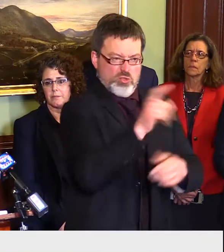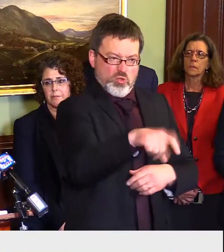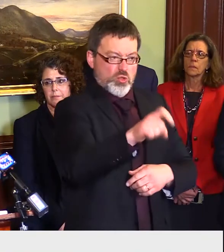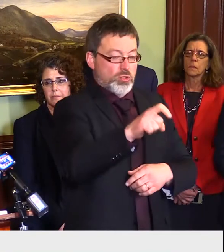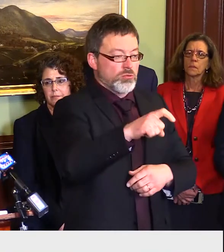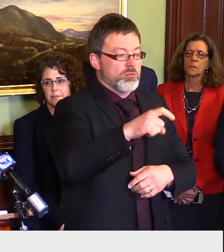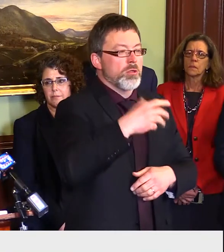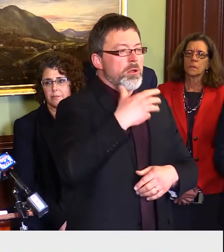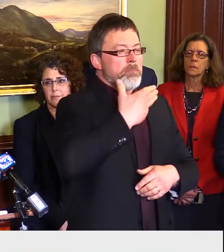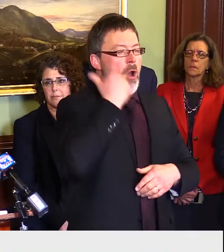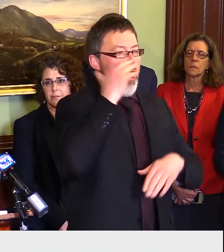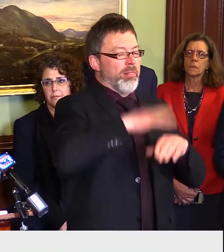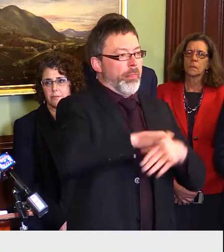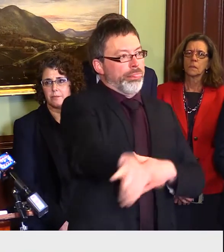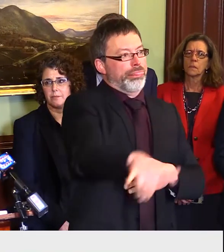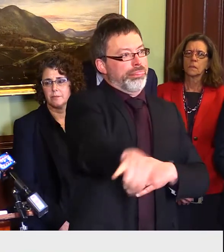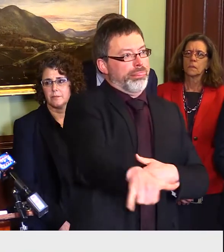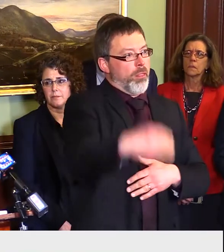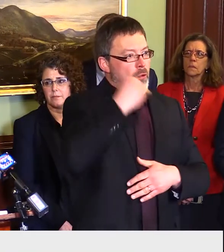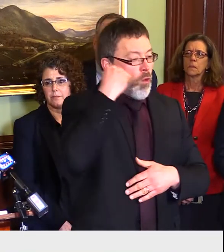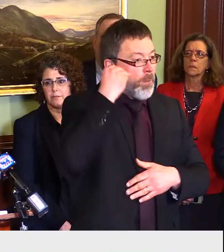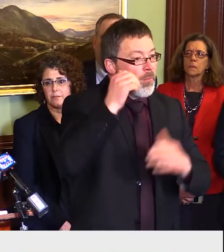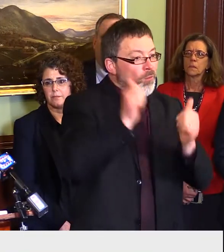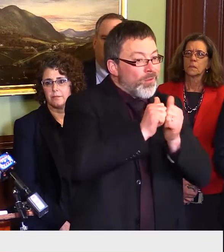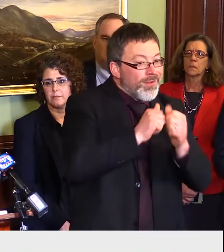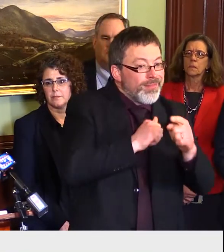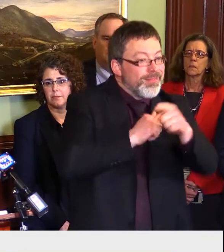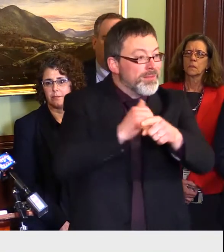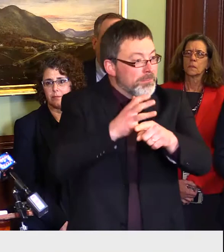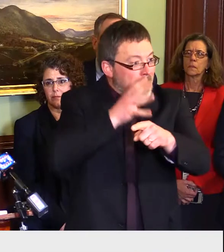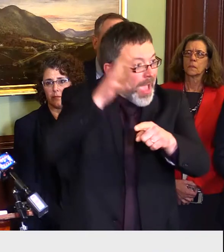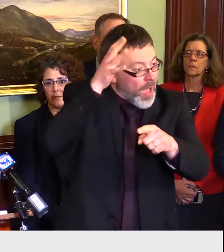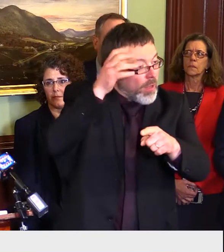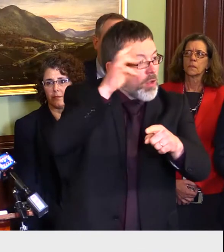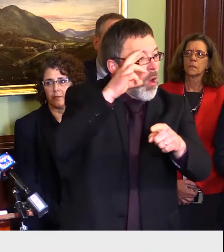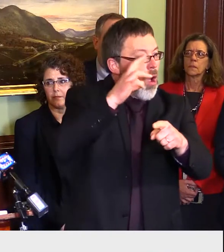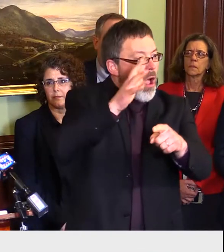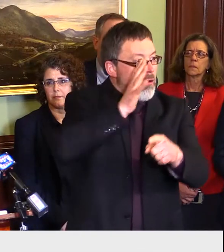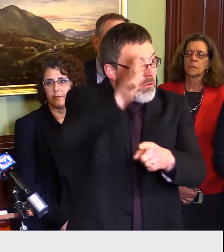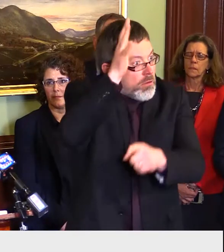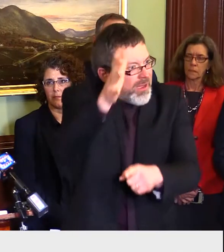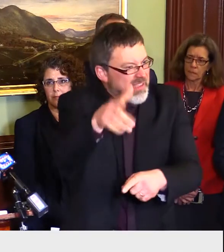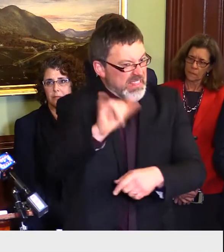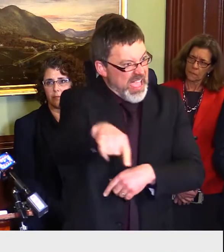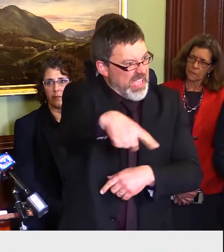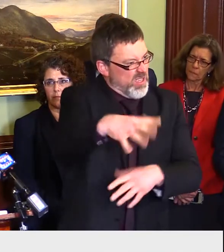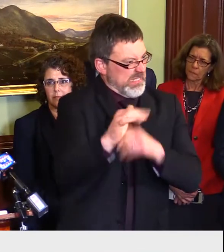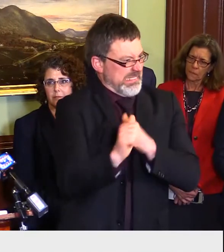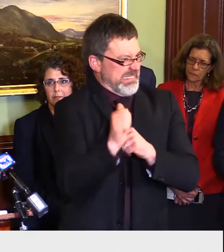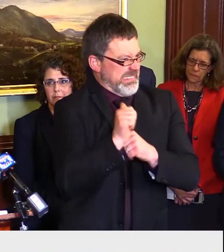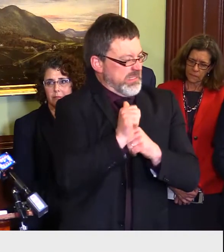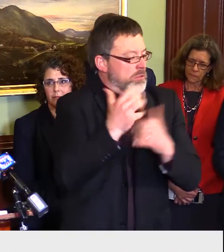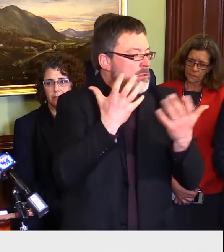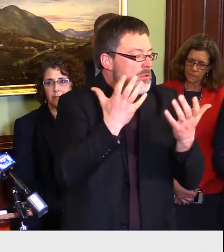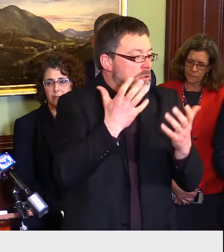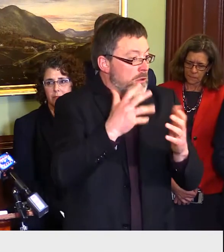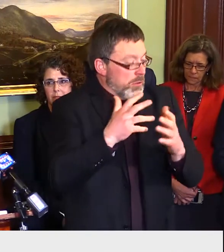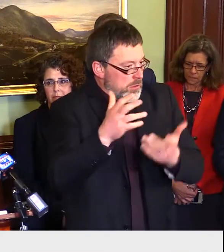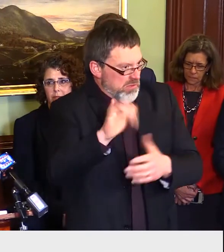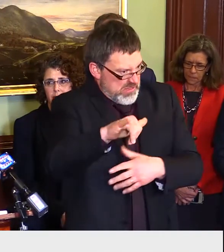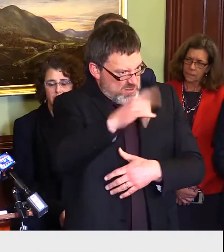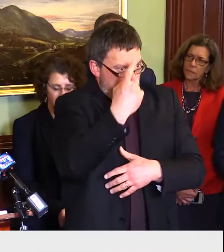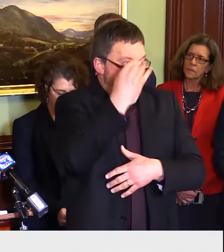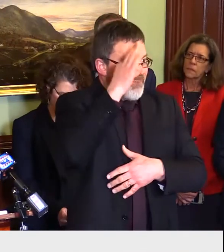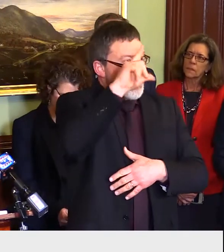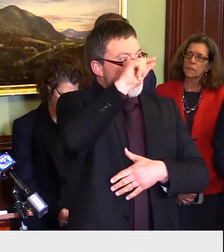Health, Emergency Management, and the Agency of Education are closely monitoring and